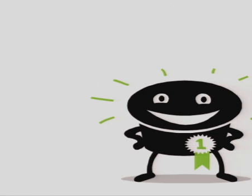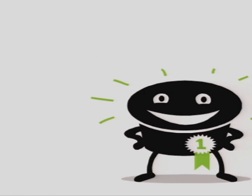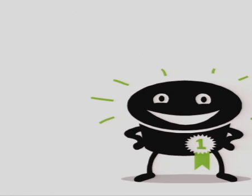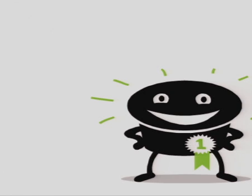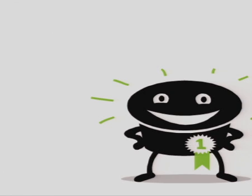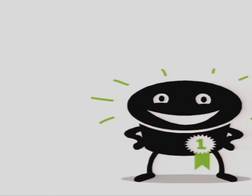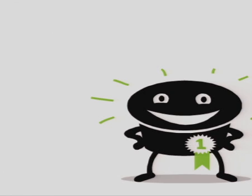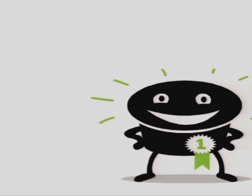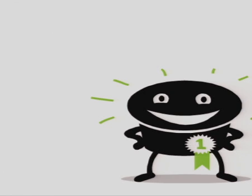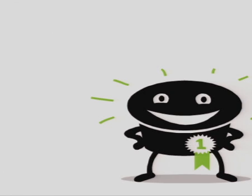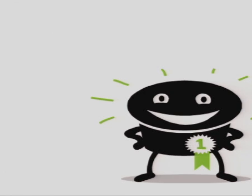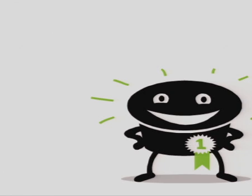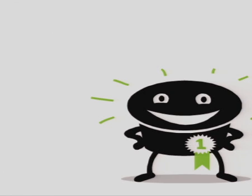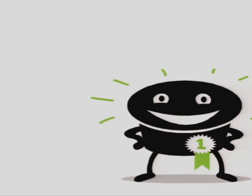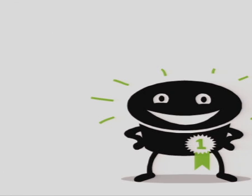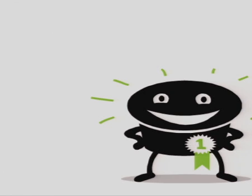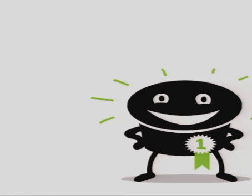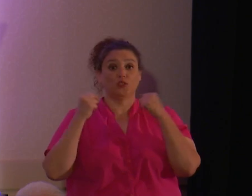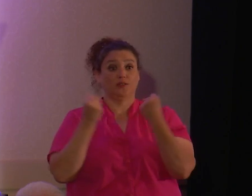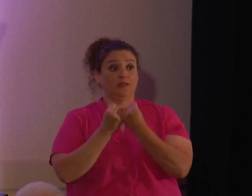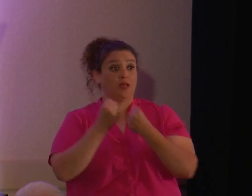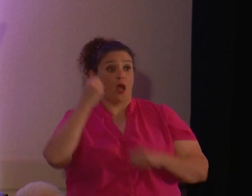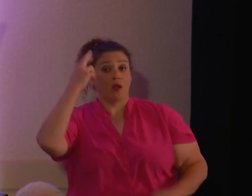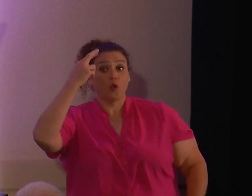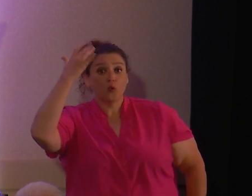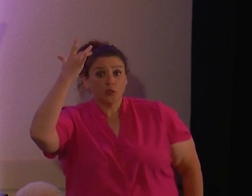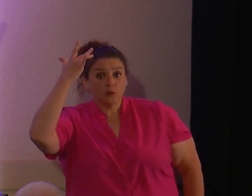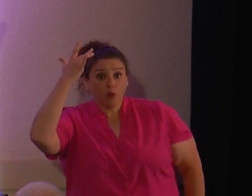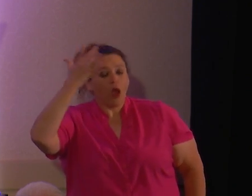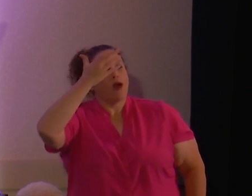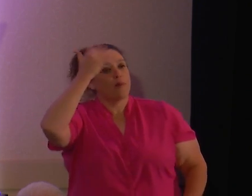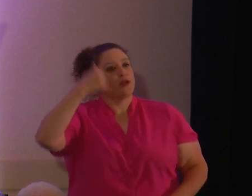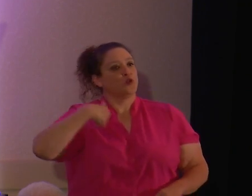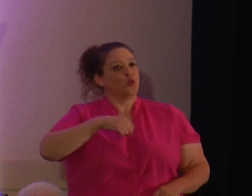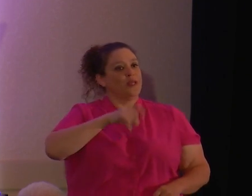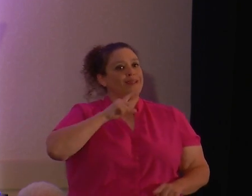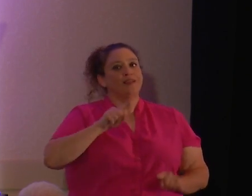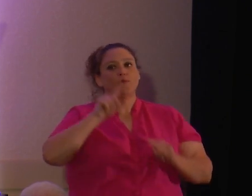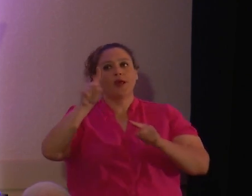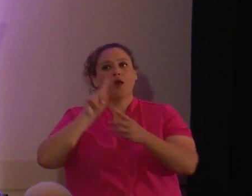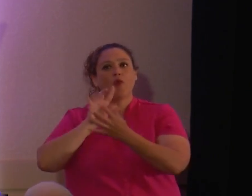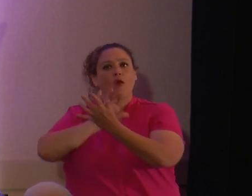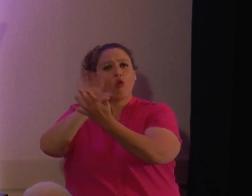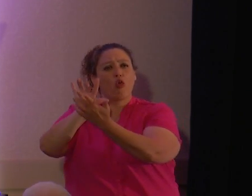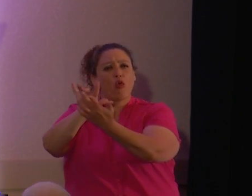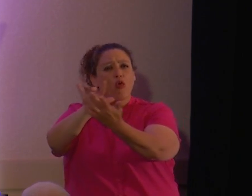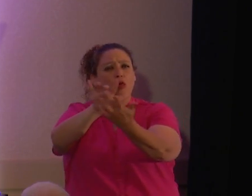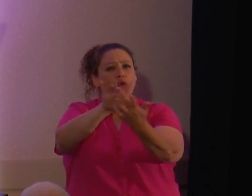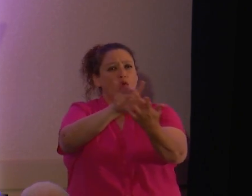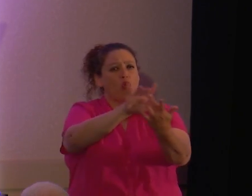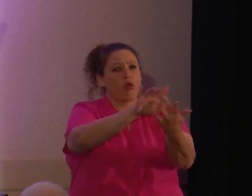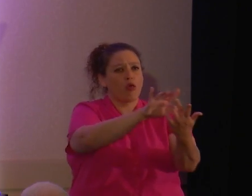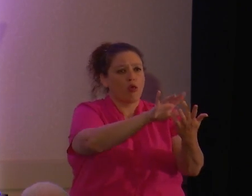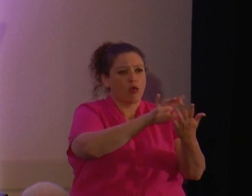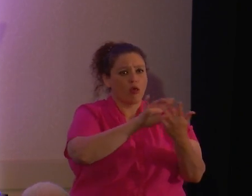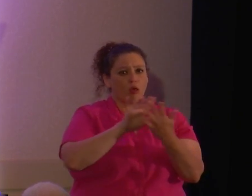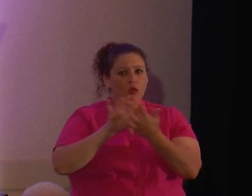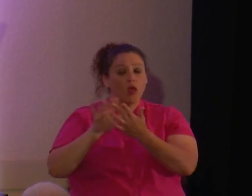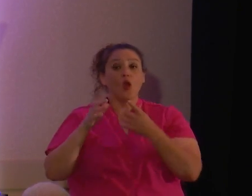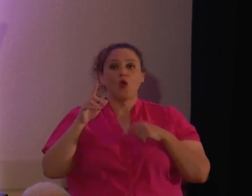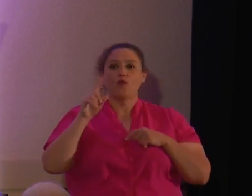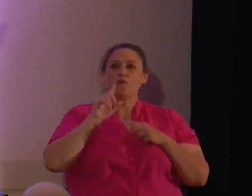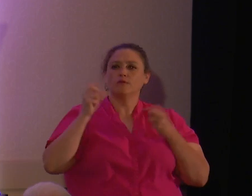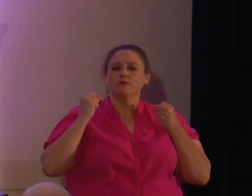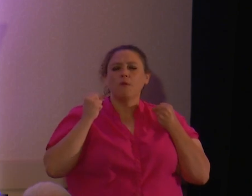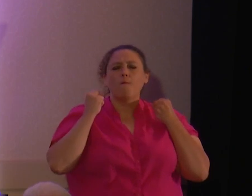Constitution Society, because we have to be out there. There's so much low-hanging fruit when we're talking